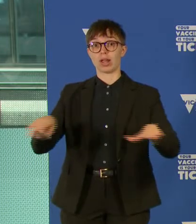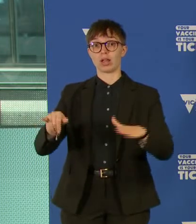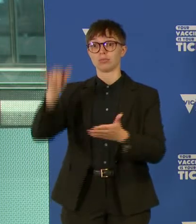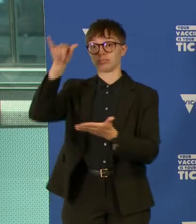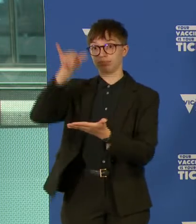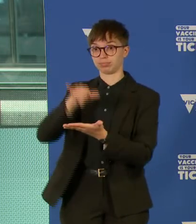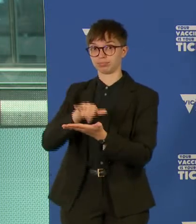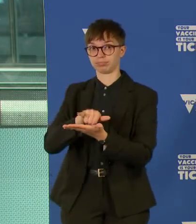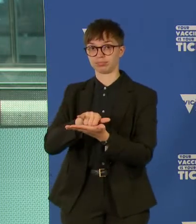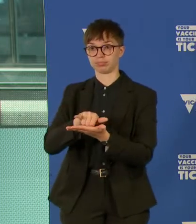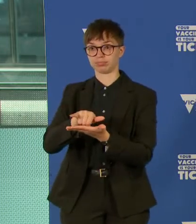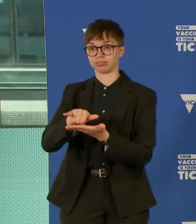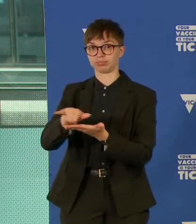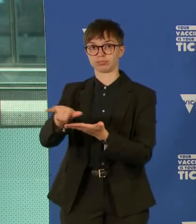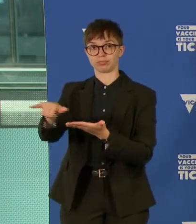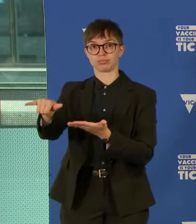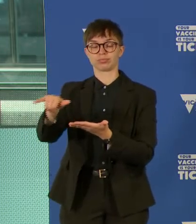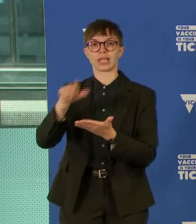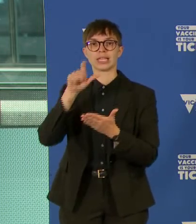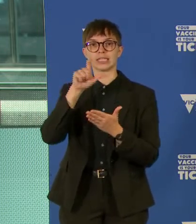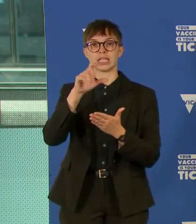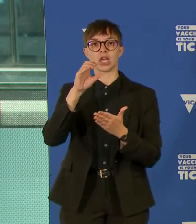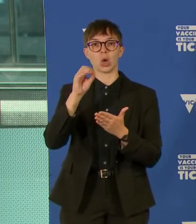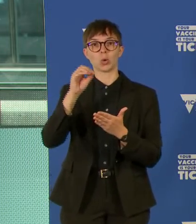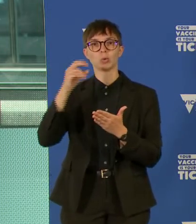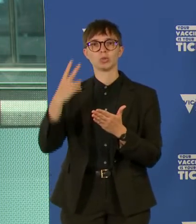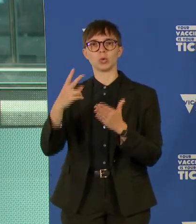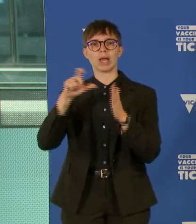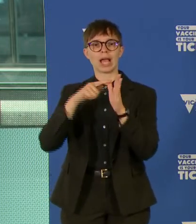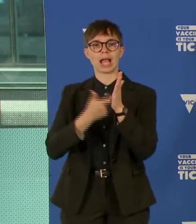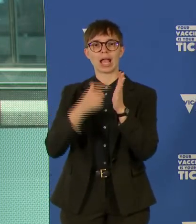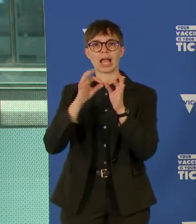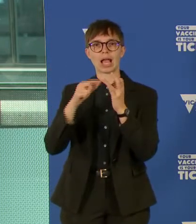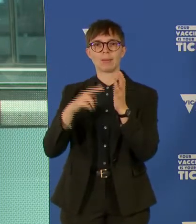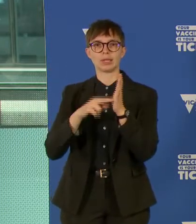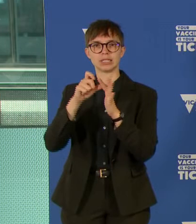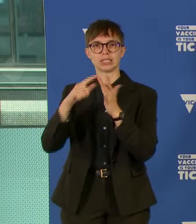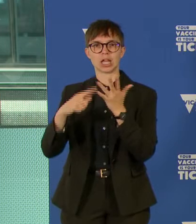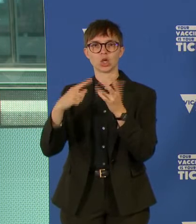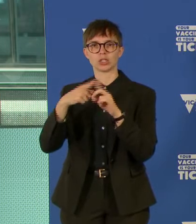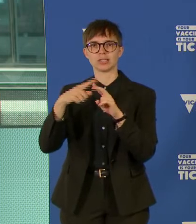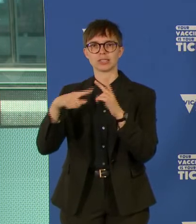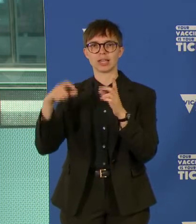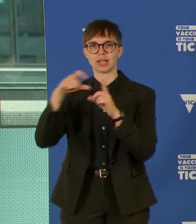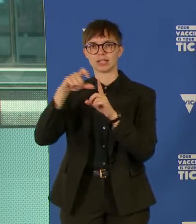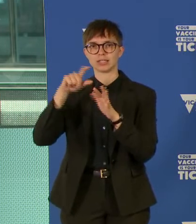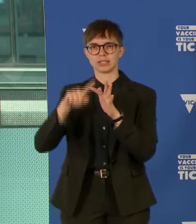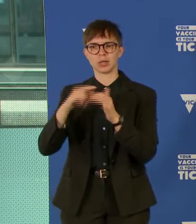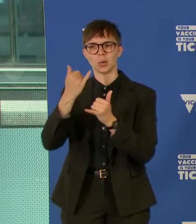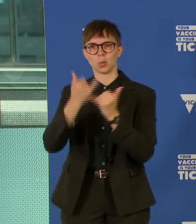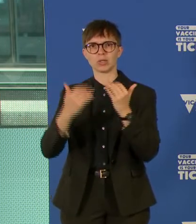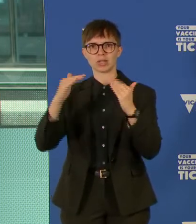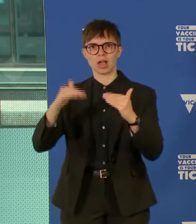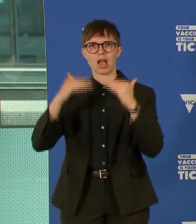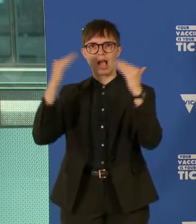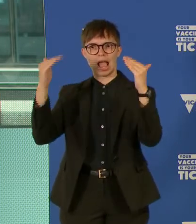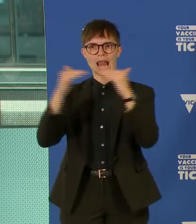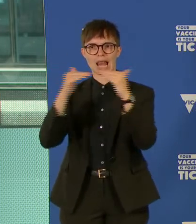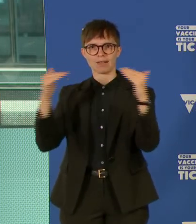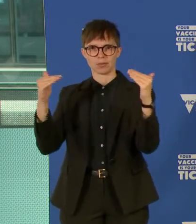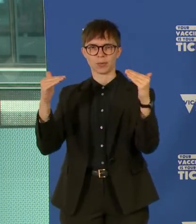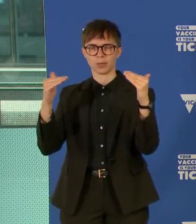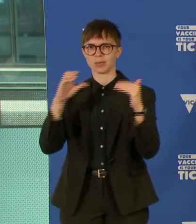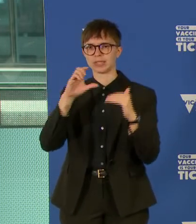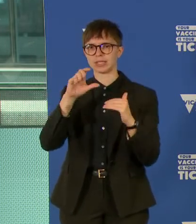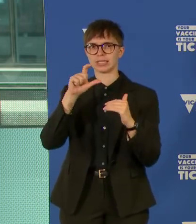people's air. 10 or more percent. That's a genuine risk, and if mandates are dropped on planes,